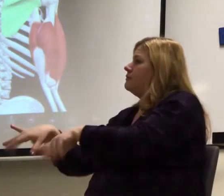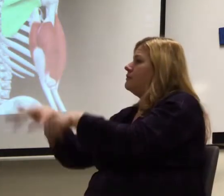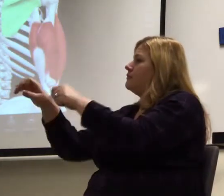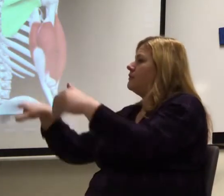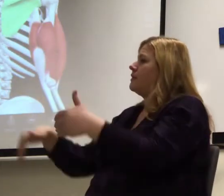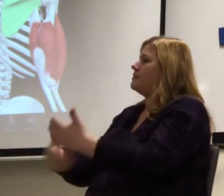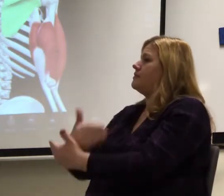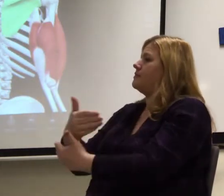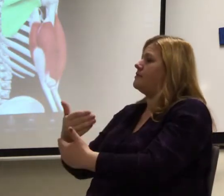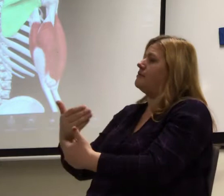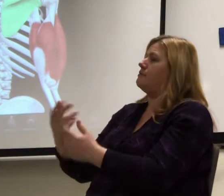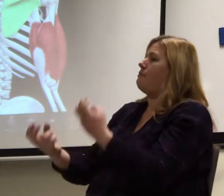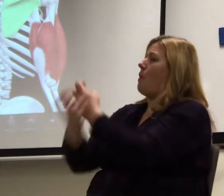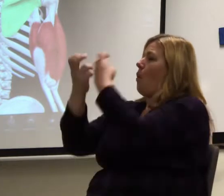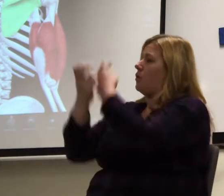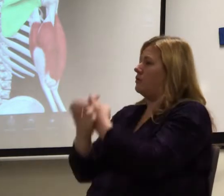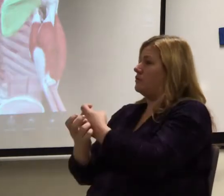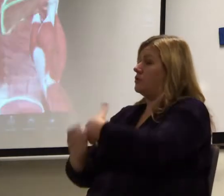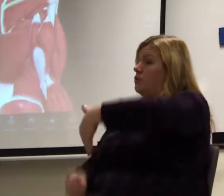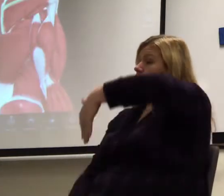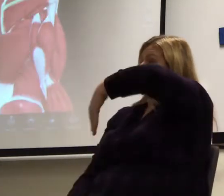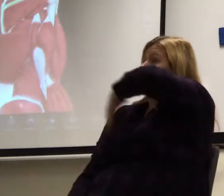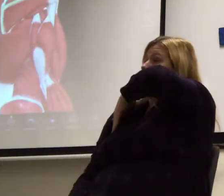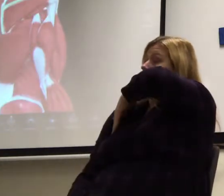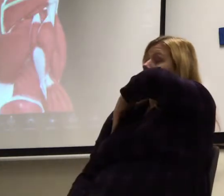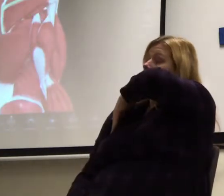Moving on from shoulder blade to